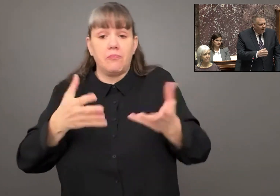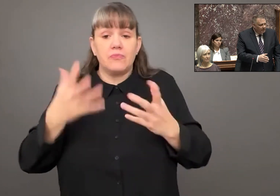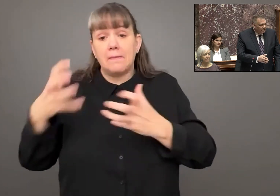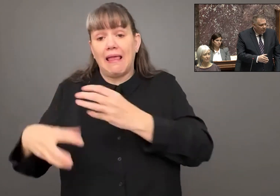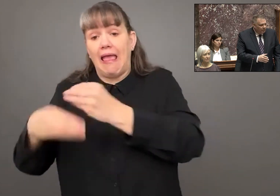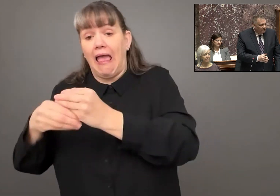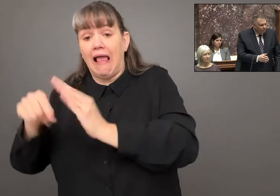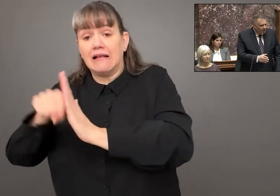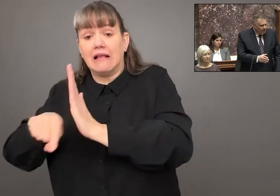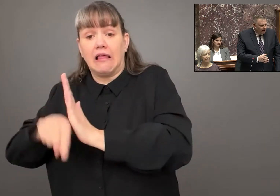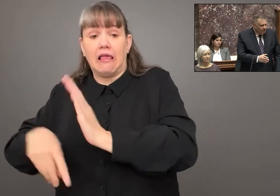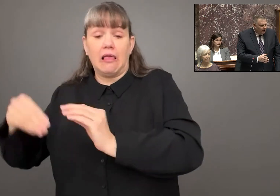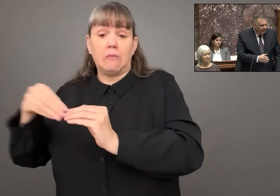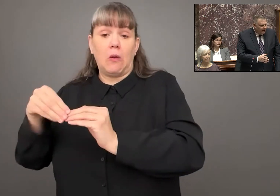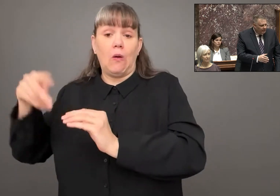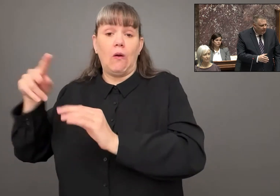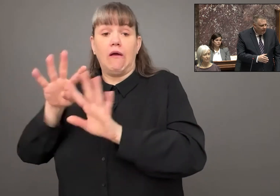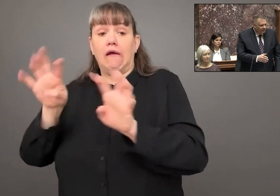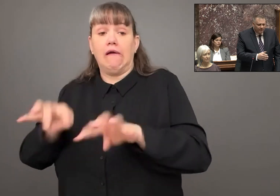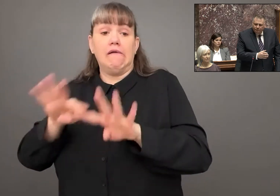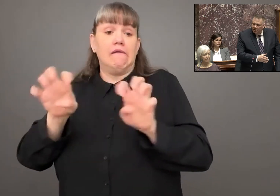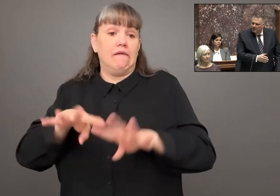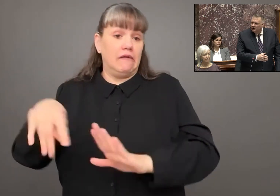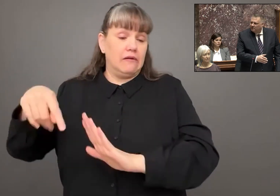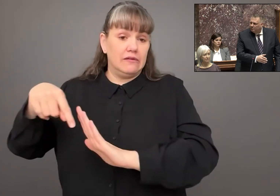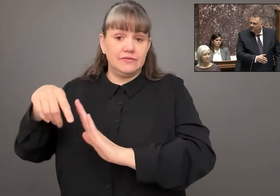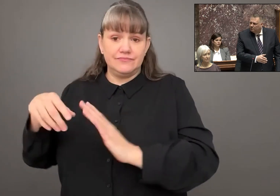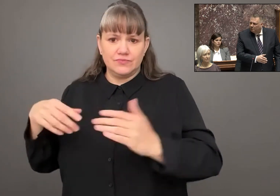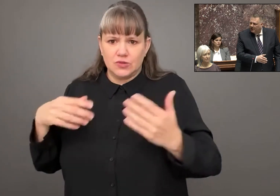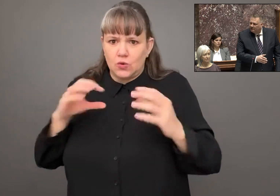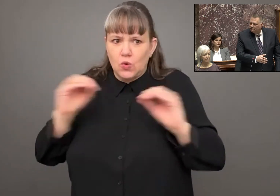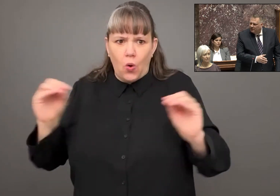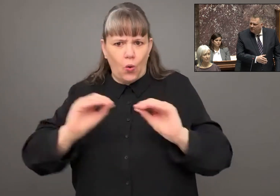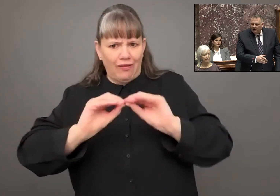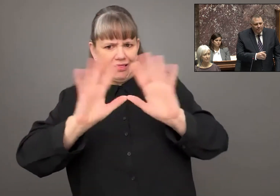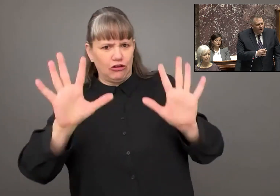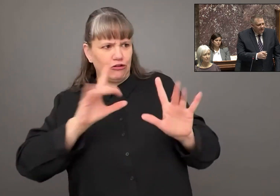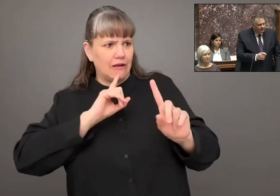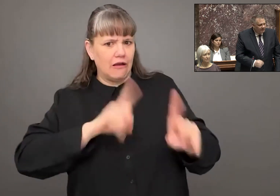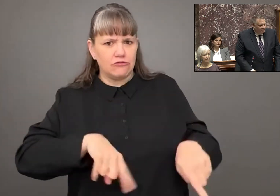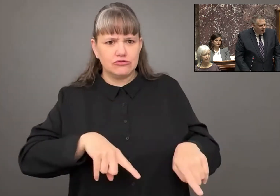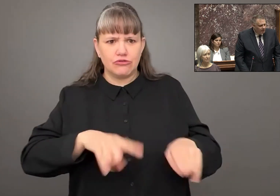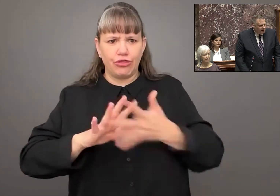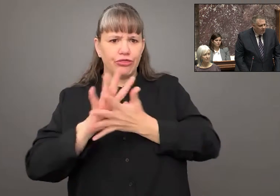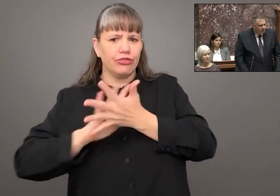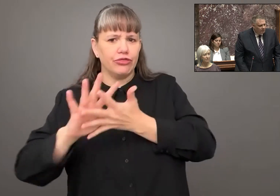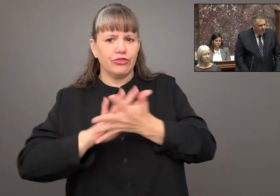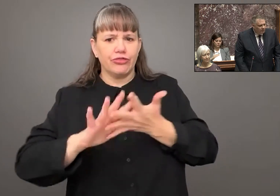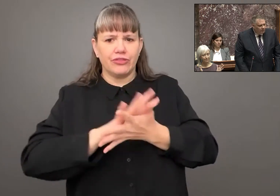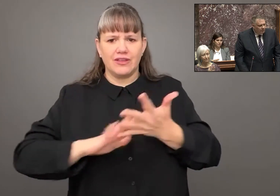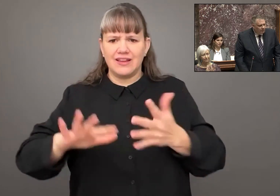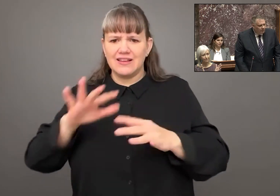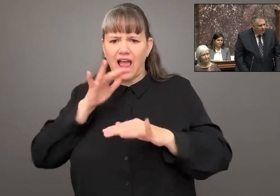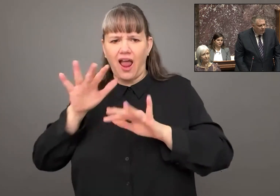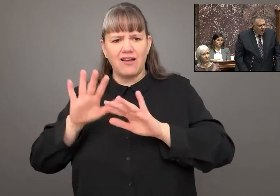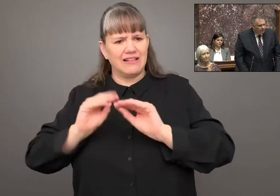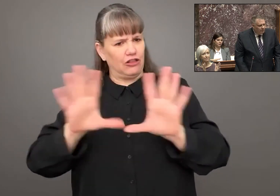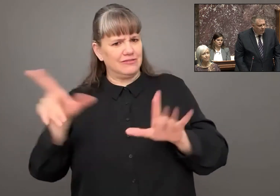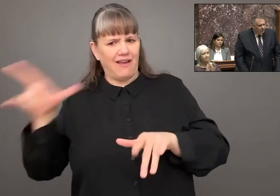facing credit downgrades predicated on that, is completely irresponsible by this minister and by this government.